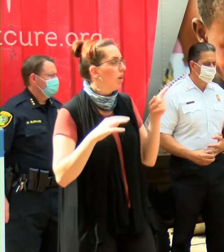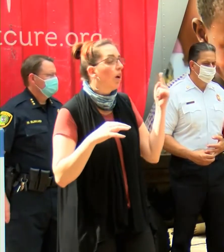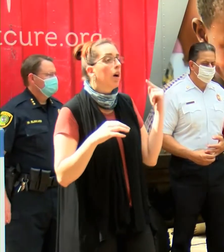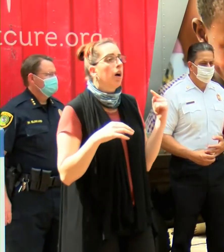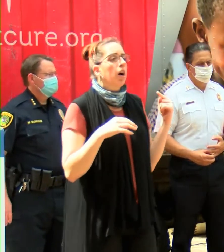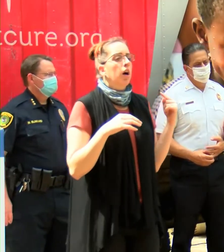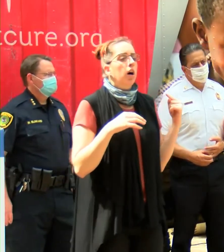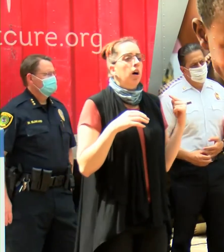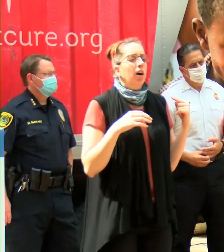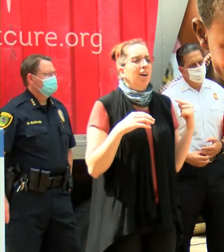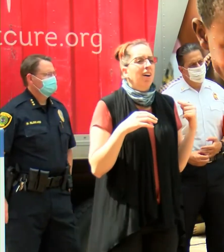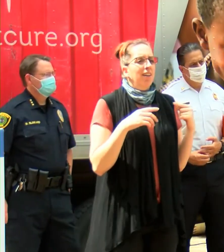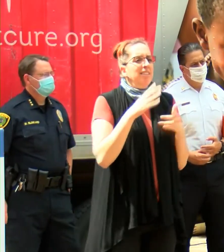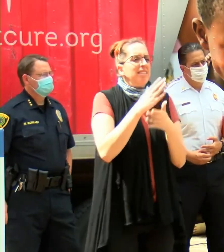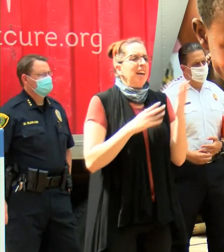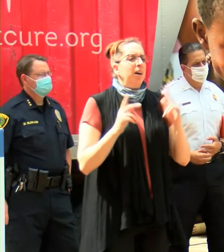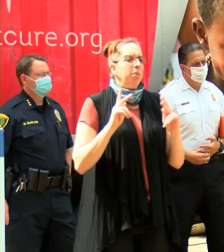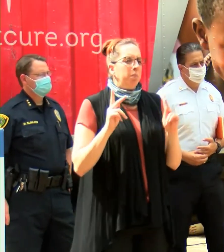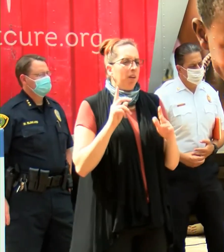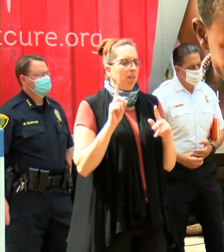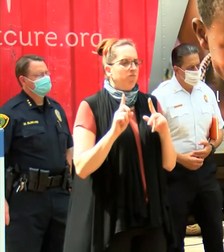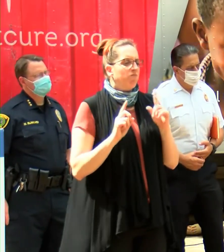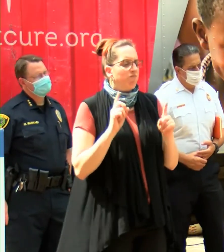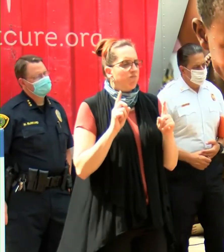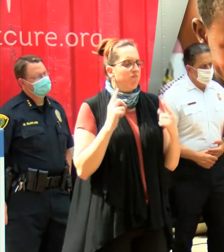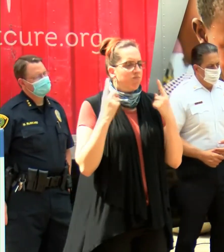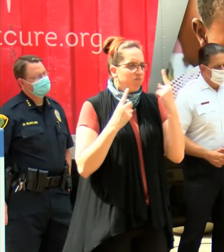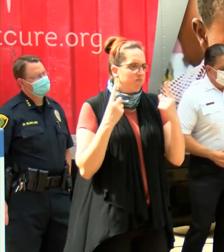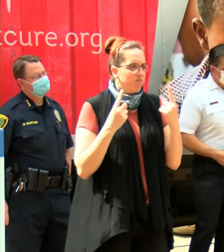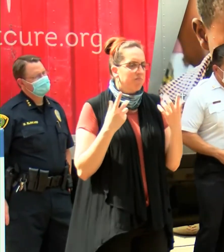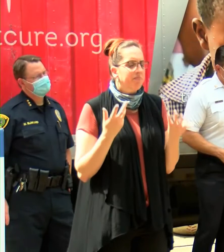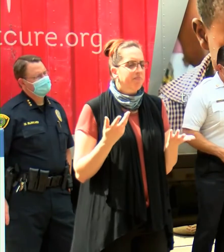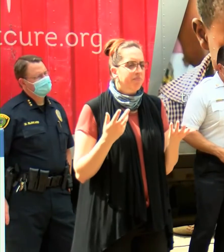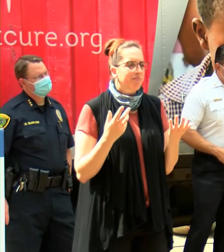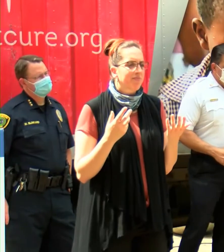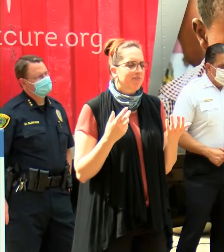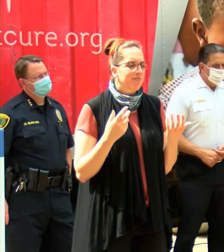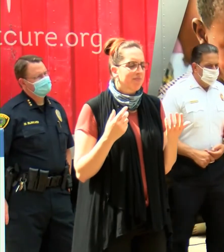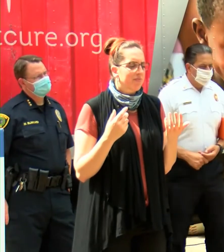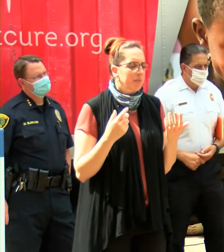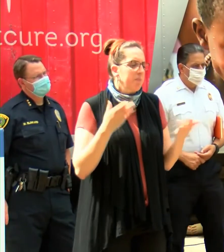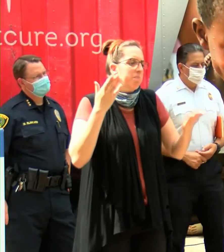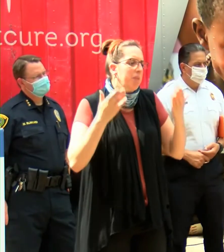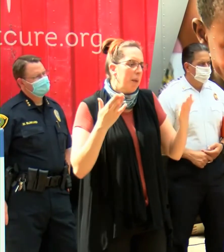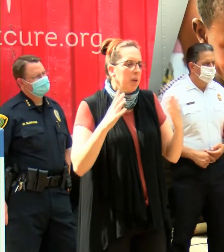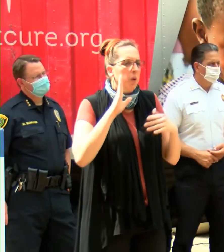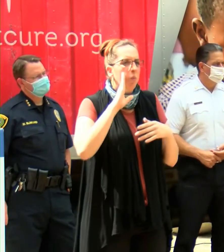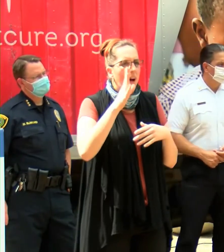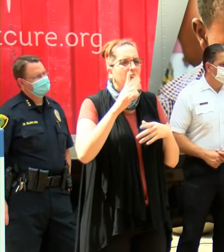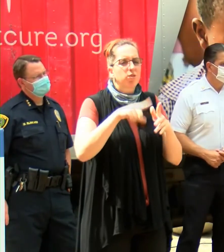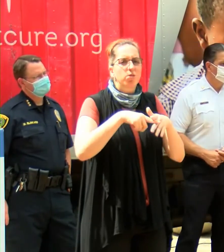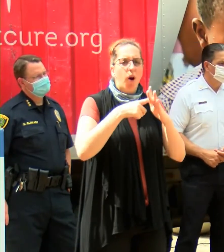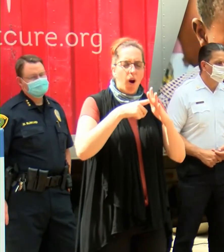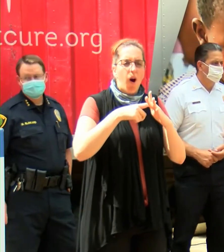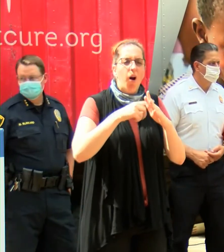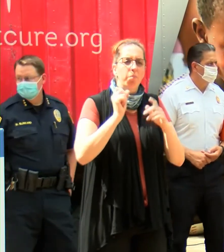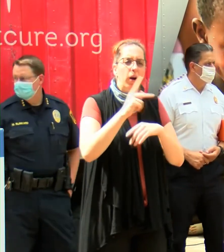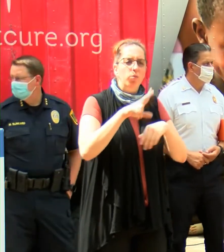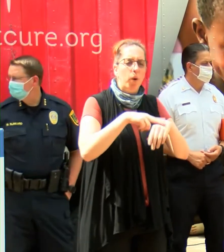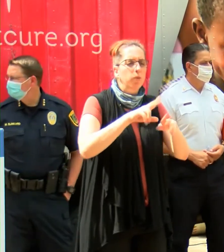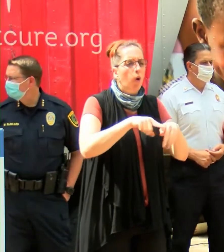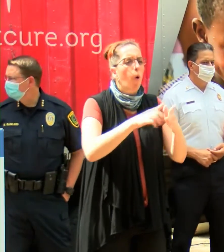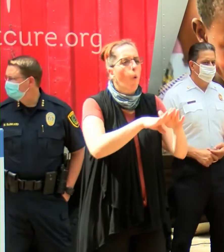asked, okay, at what point, Mayor, when you all may open up, for example, the city and things of that